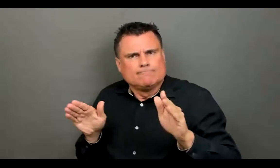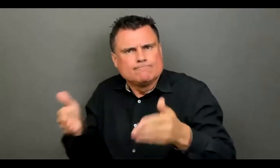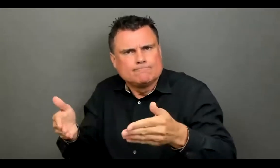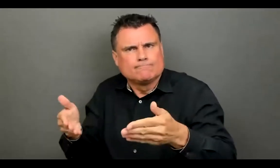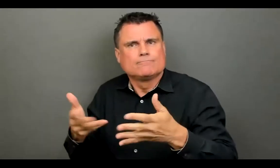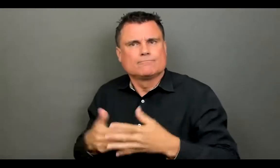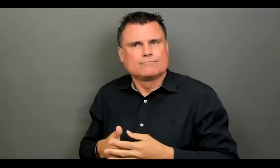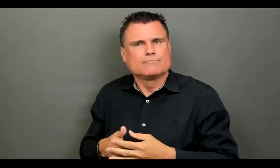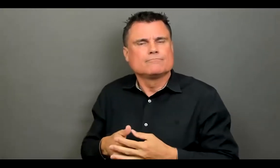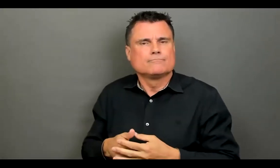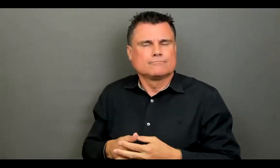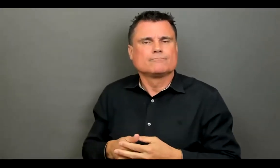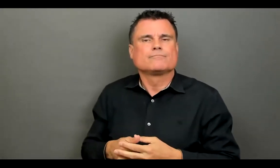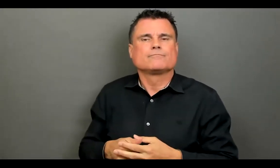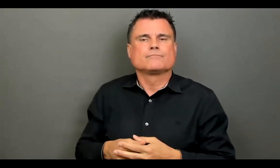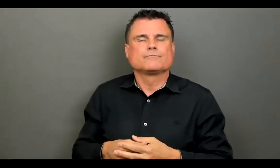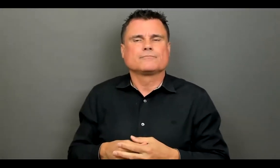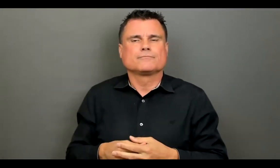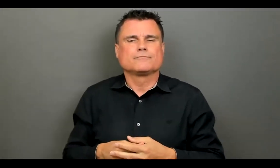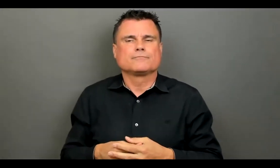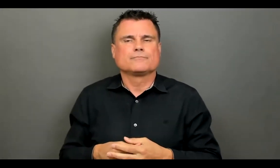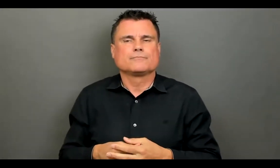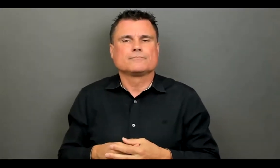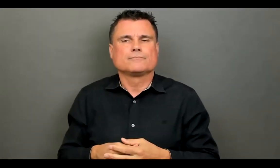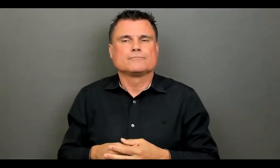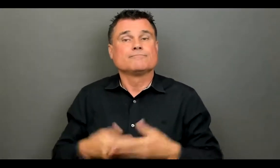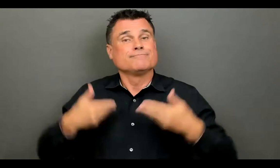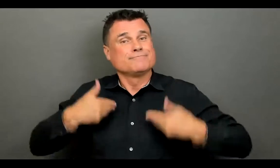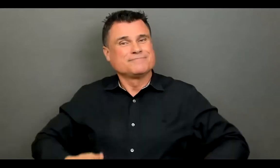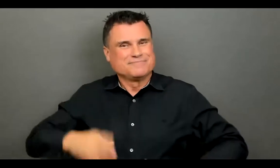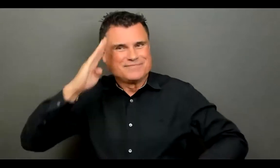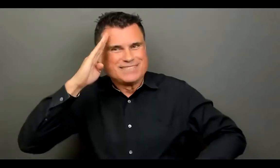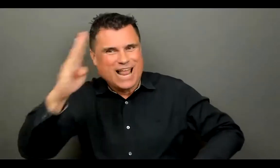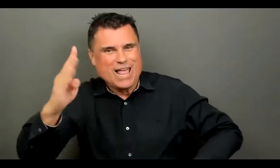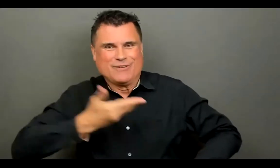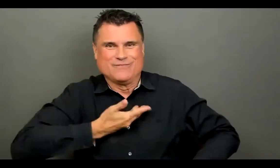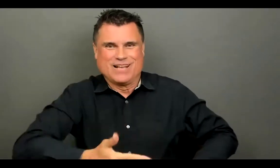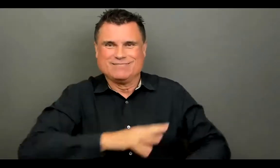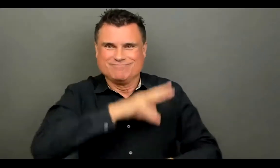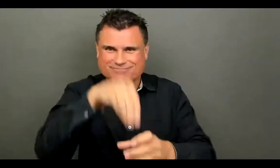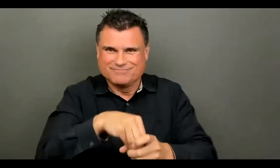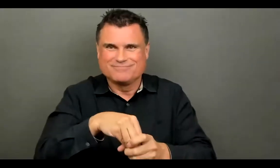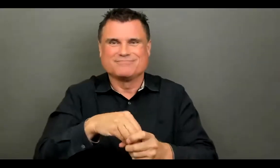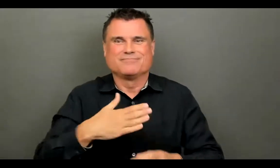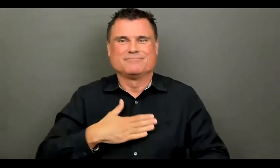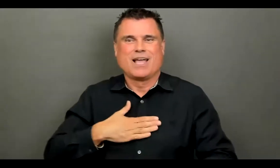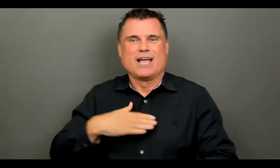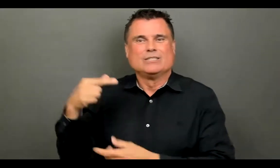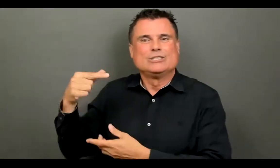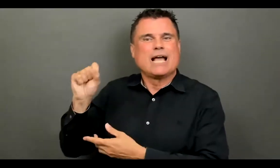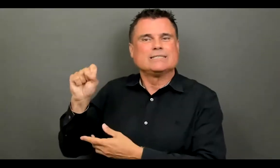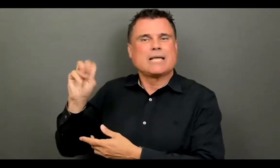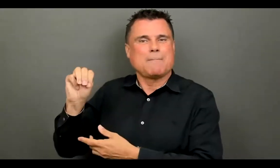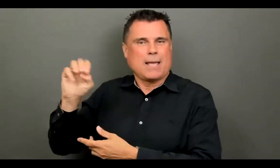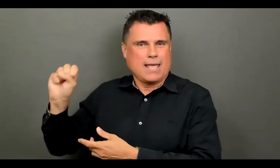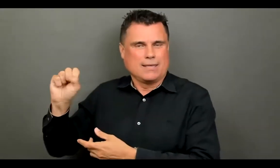Thank you so much, and thanks very much for inviting GSMA to share experiences today. I think that most people